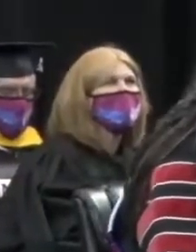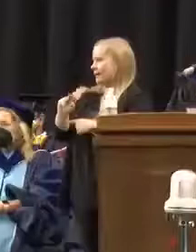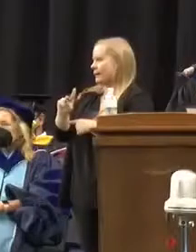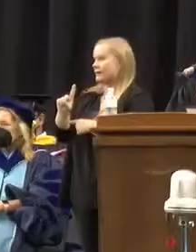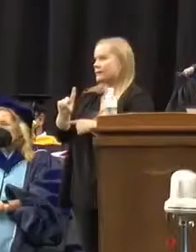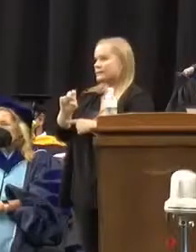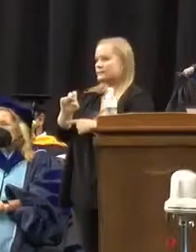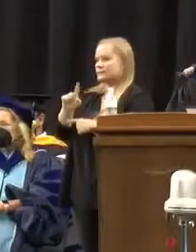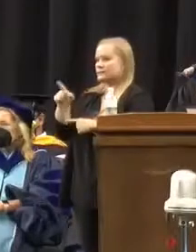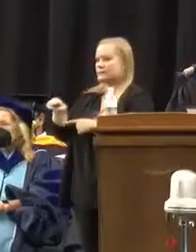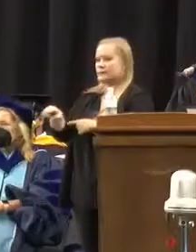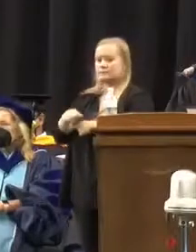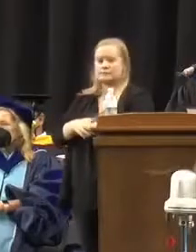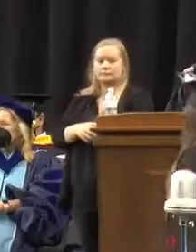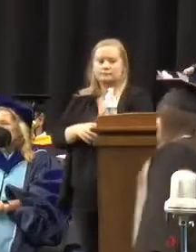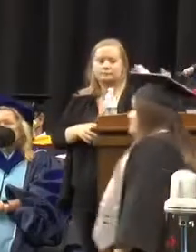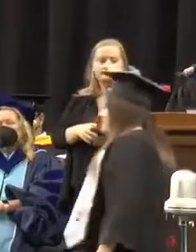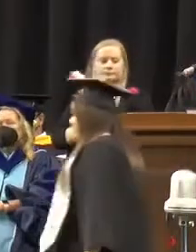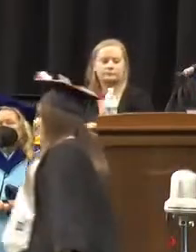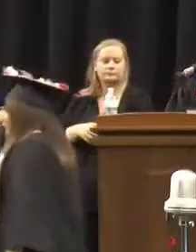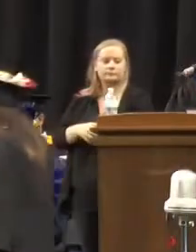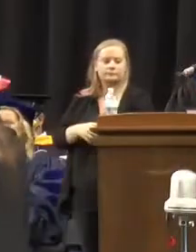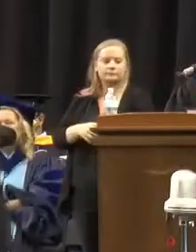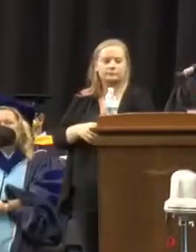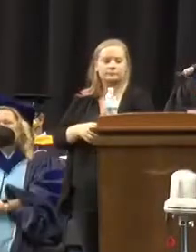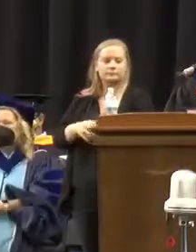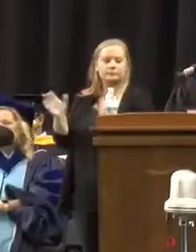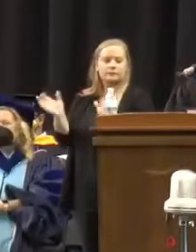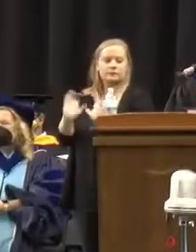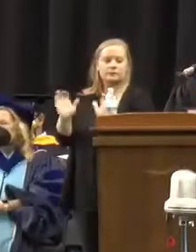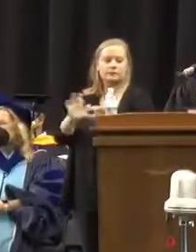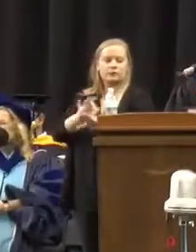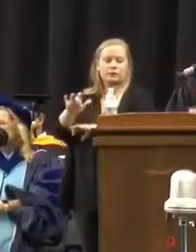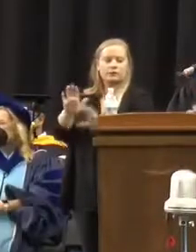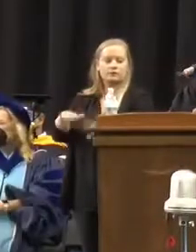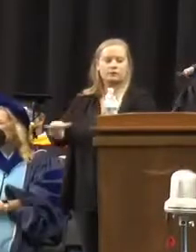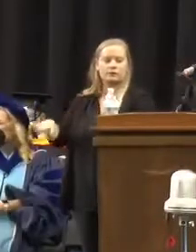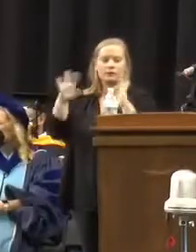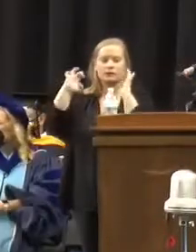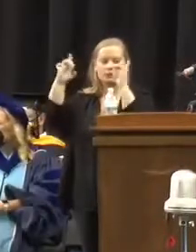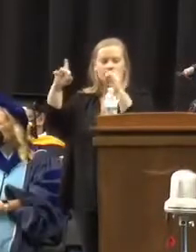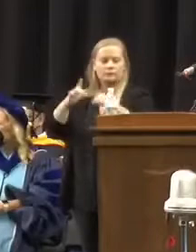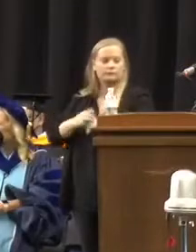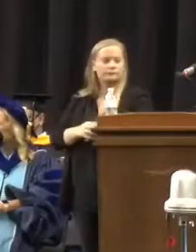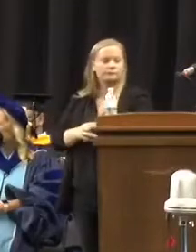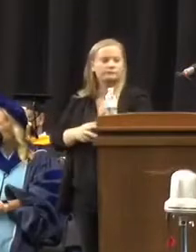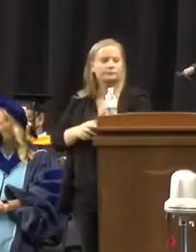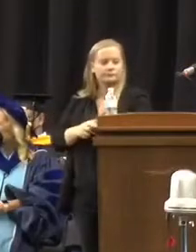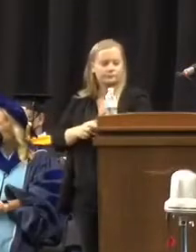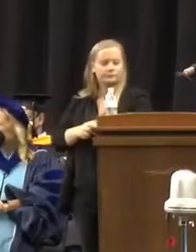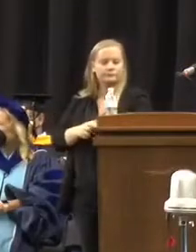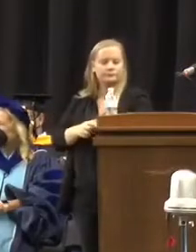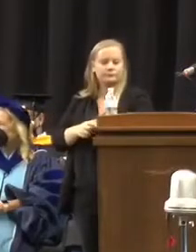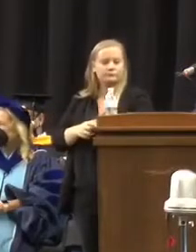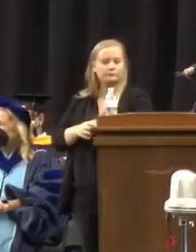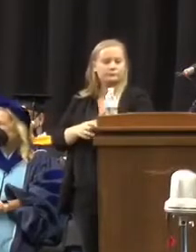Alondra Hernandez, Certificate in Early Childhood Education.